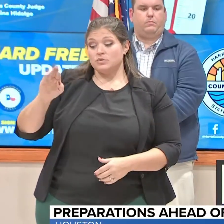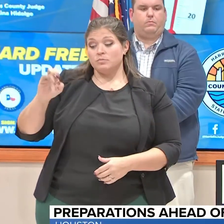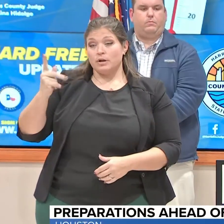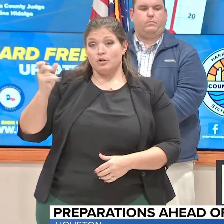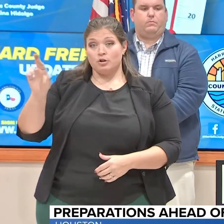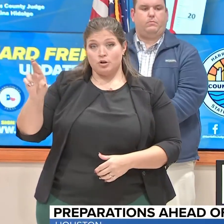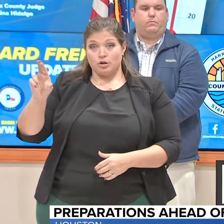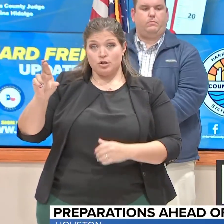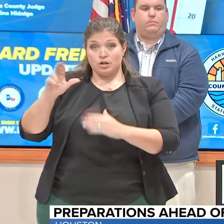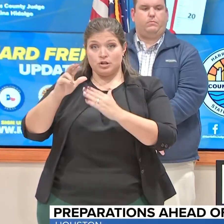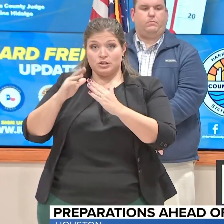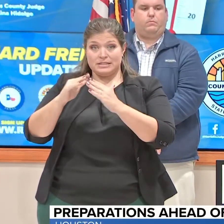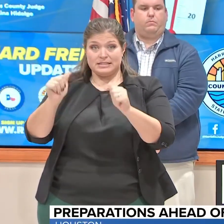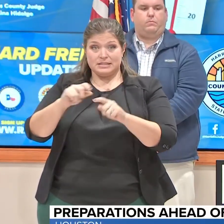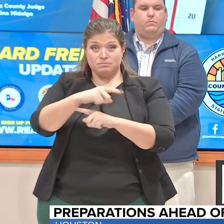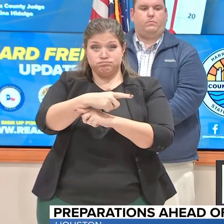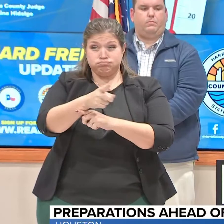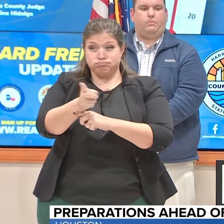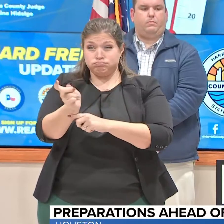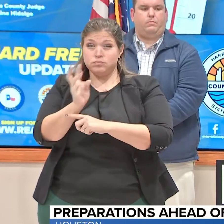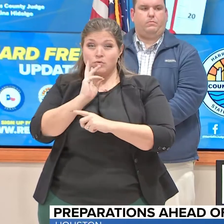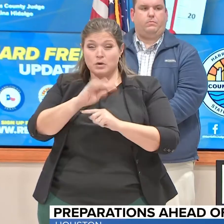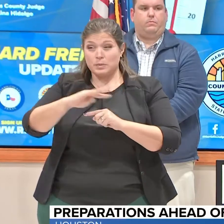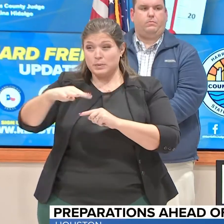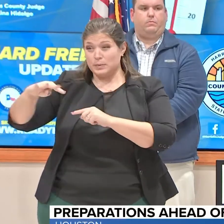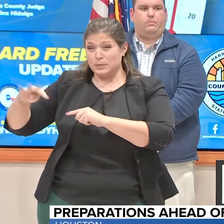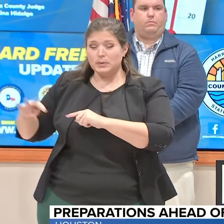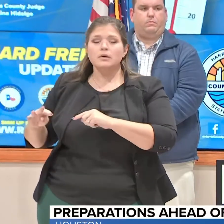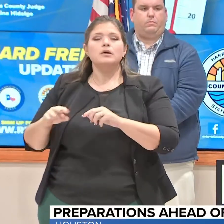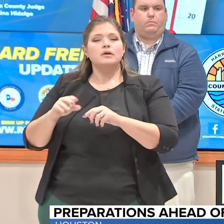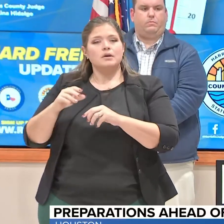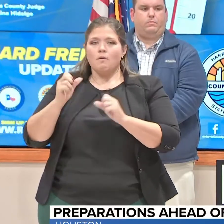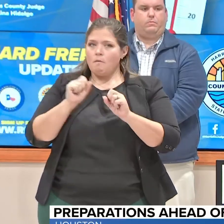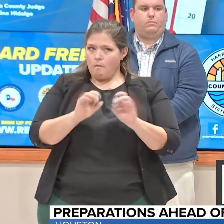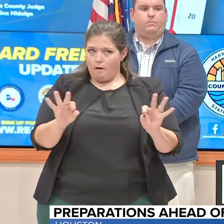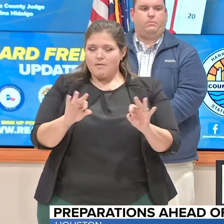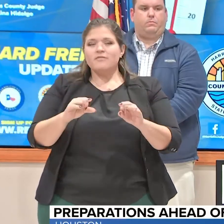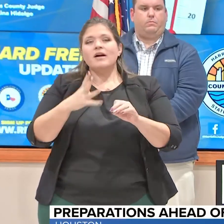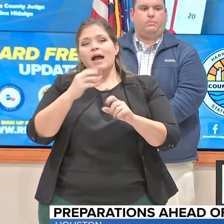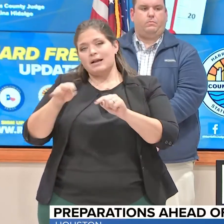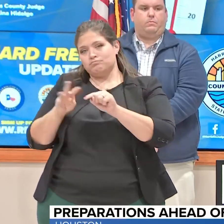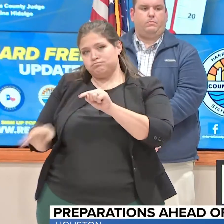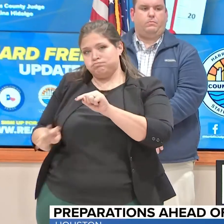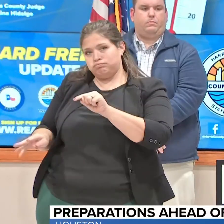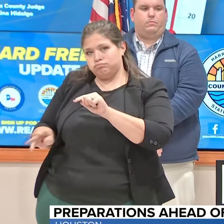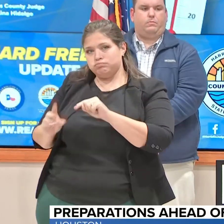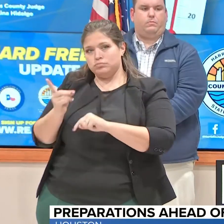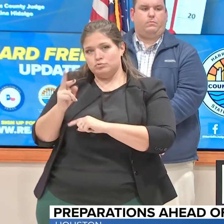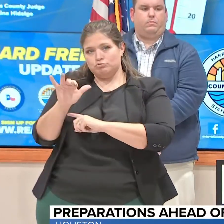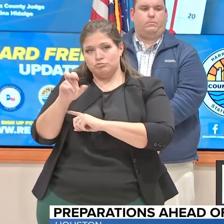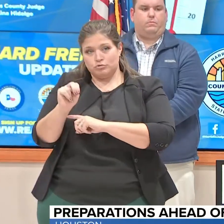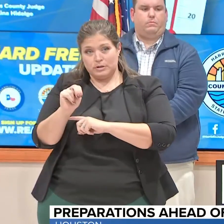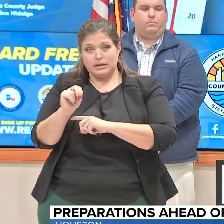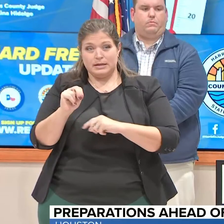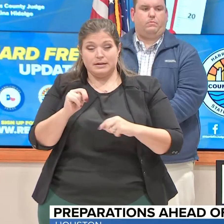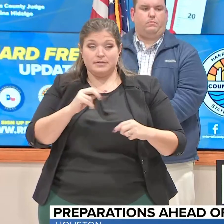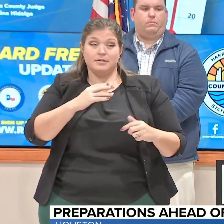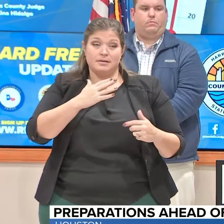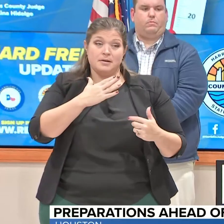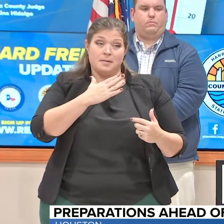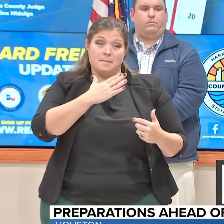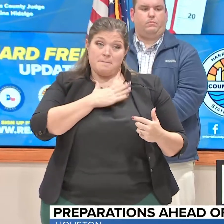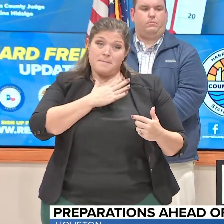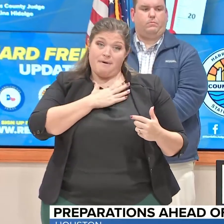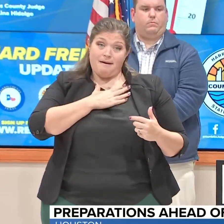to pretty much to turn that off and drain, because in Winter Storm Uri, for example, it was my sprinkler system